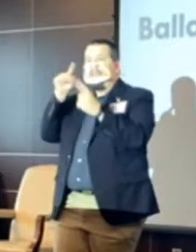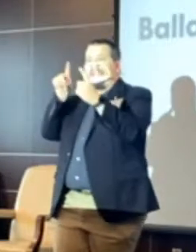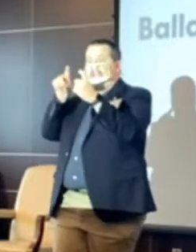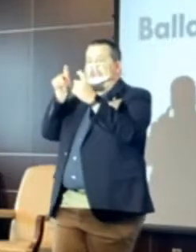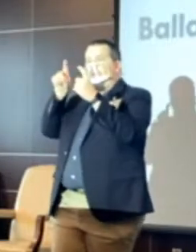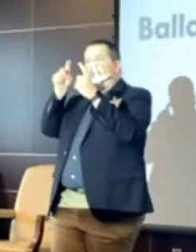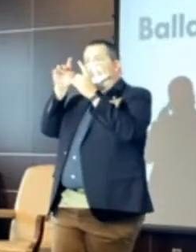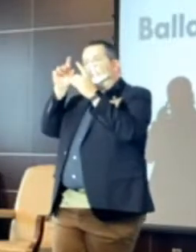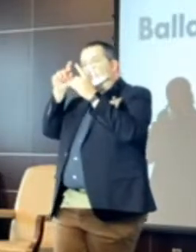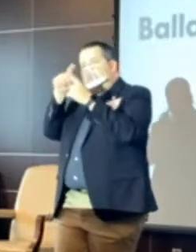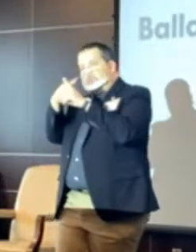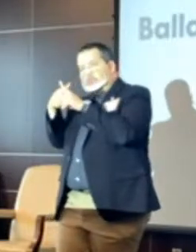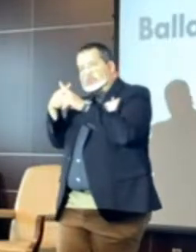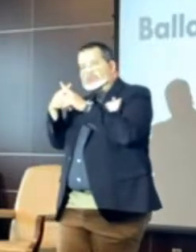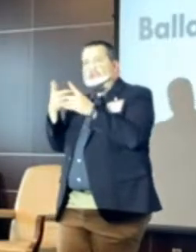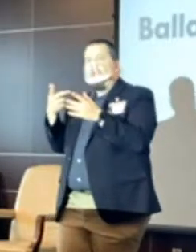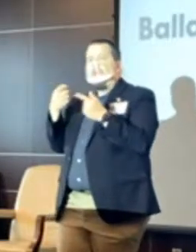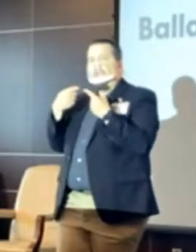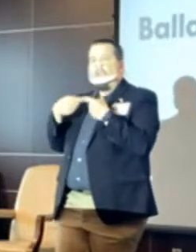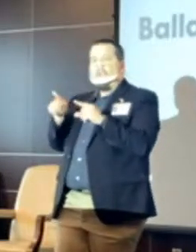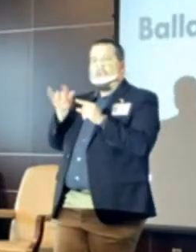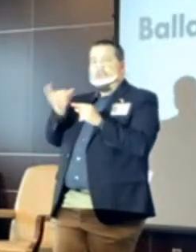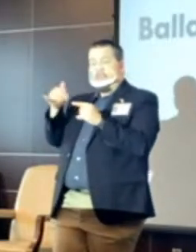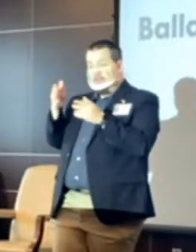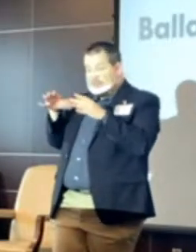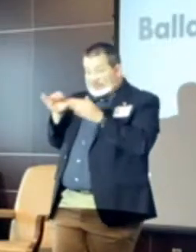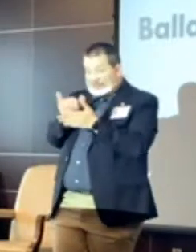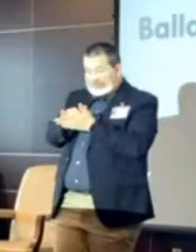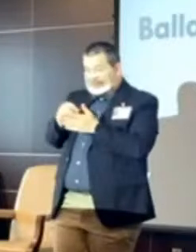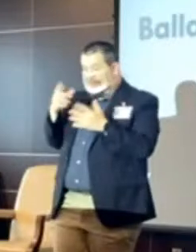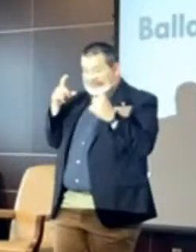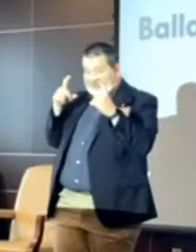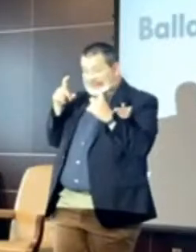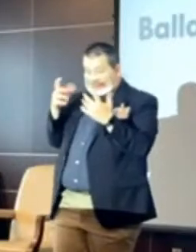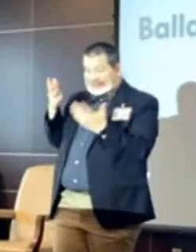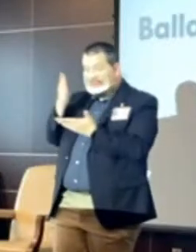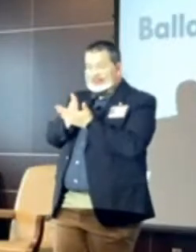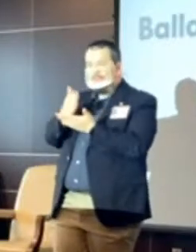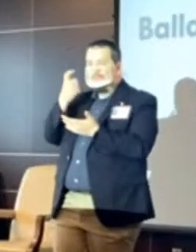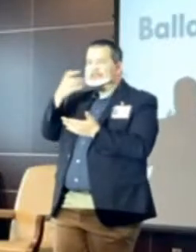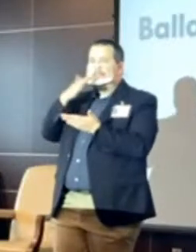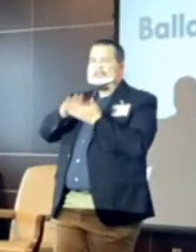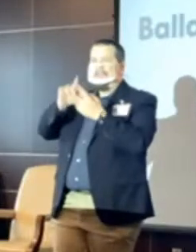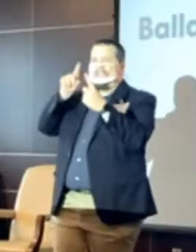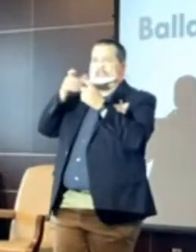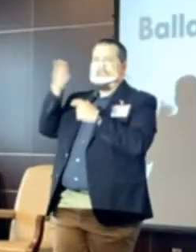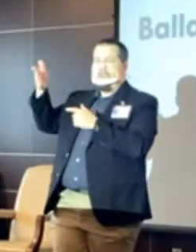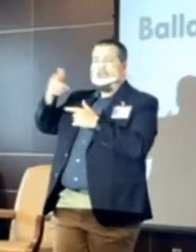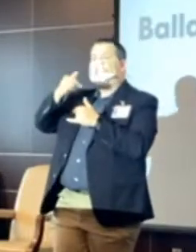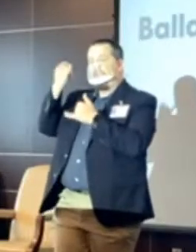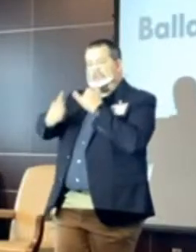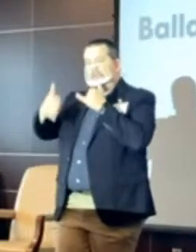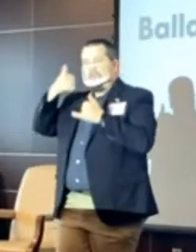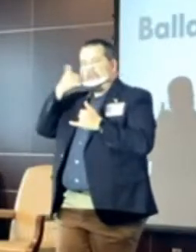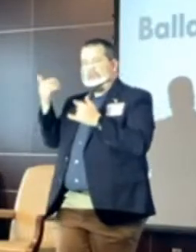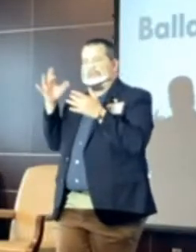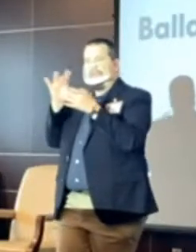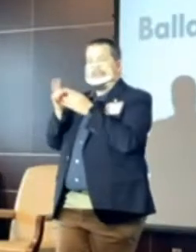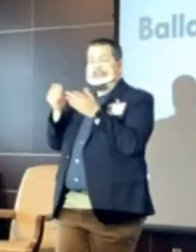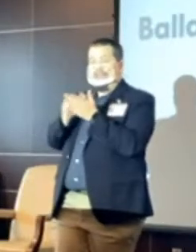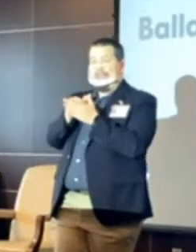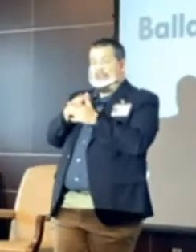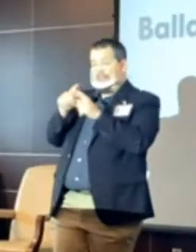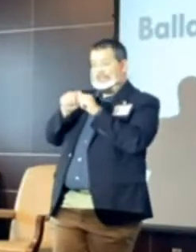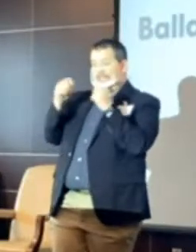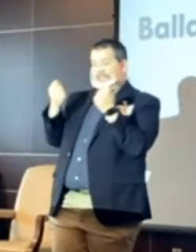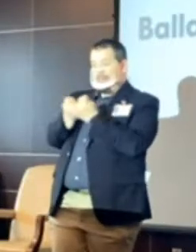part as part of the trip down. And so they were able to reconnect, and